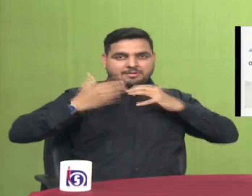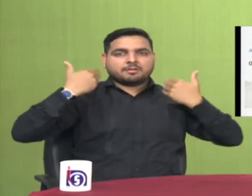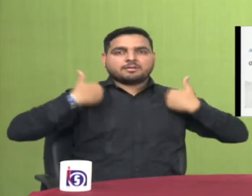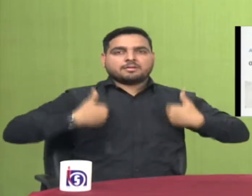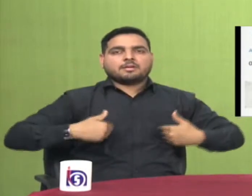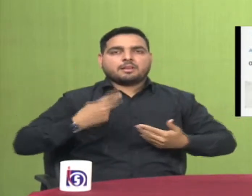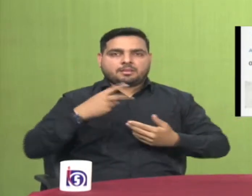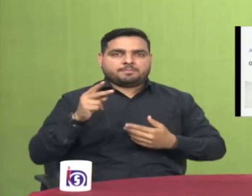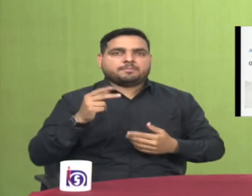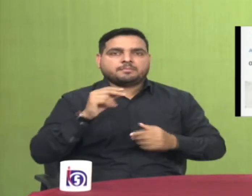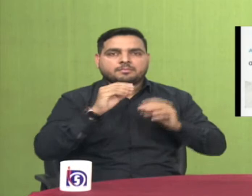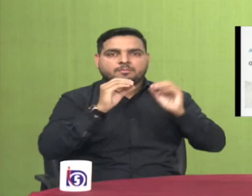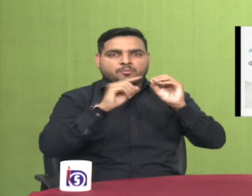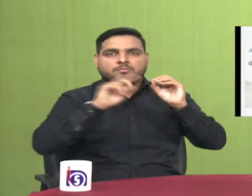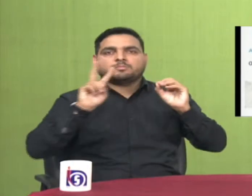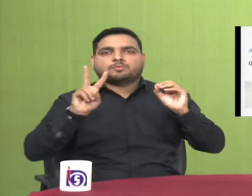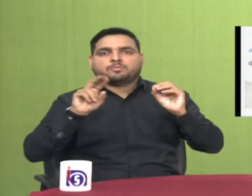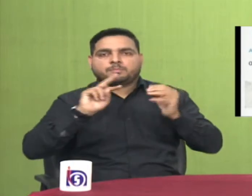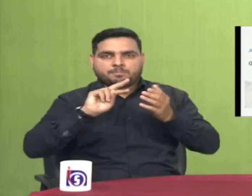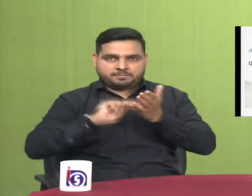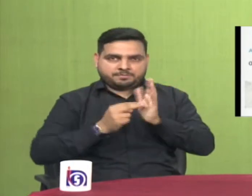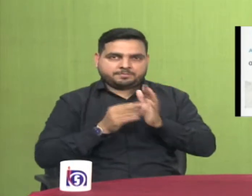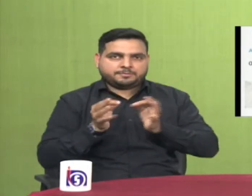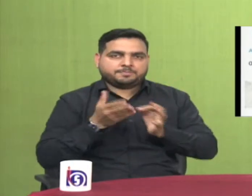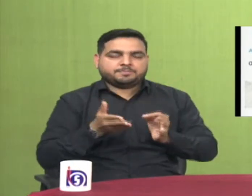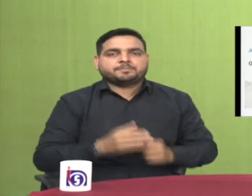and closed fist.